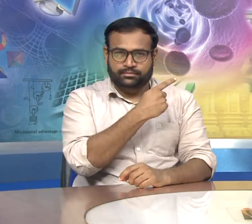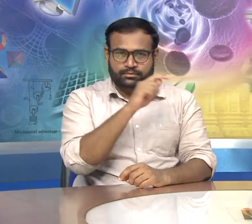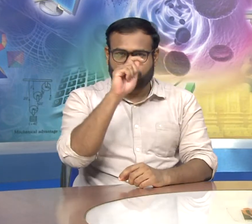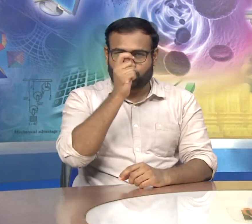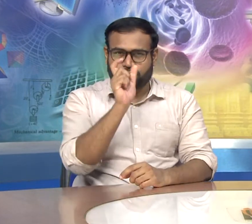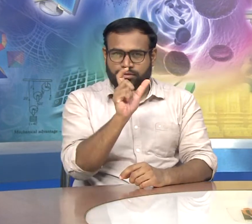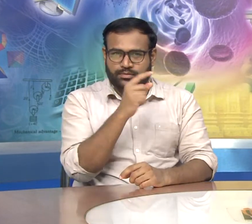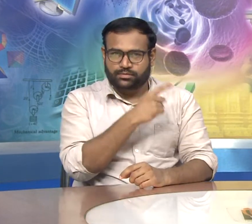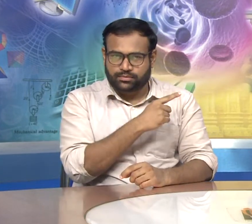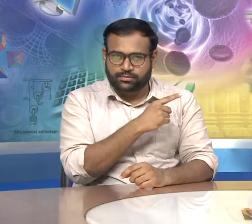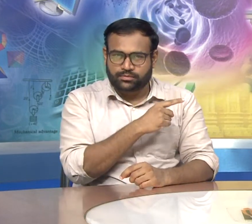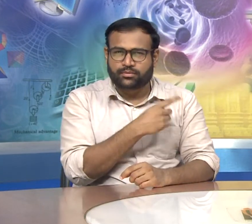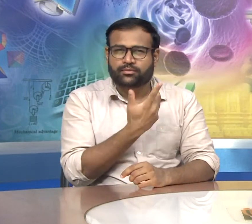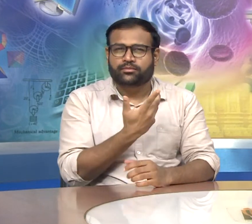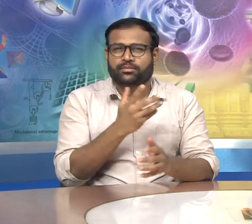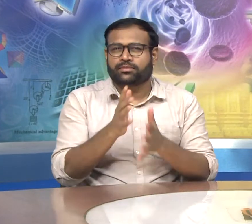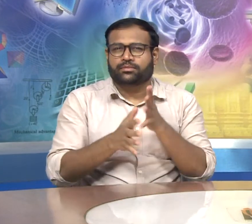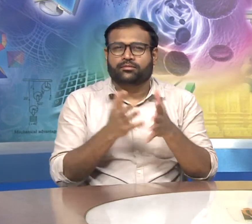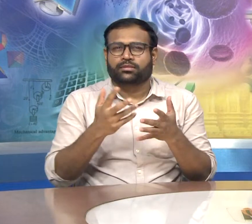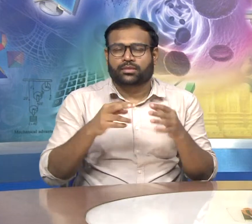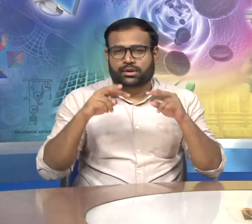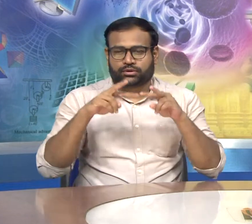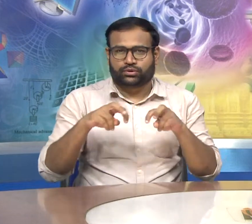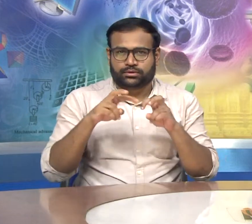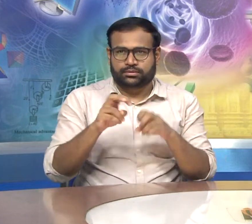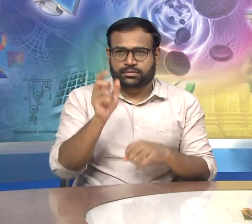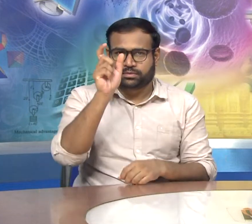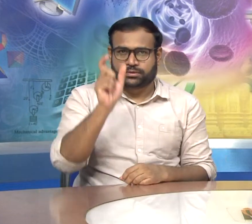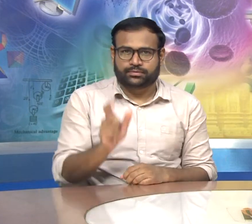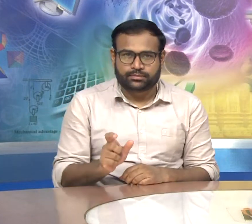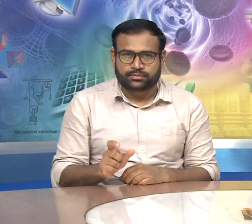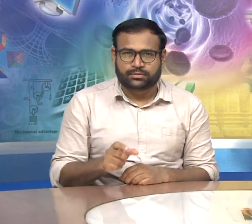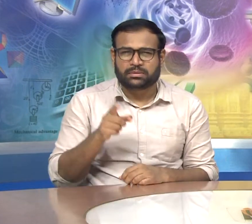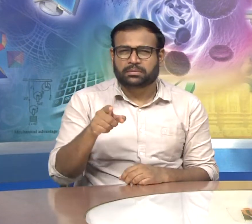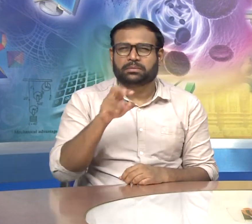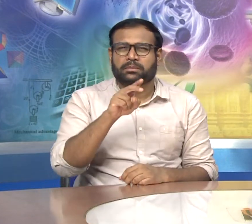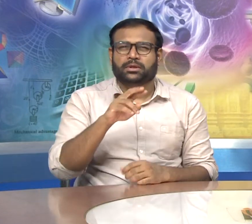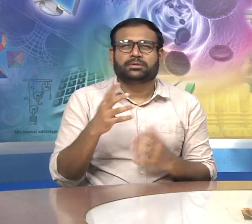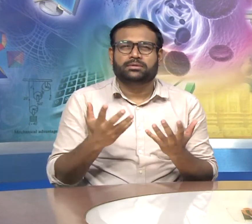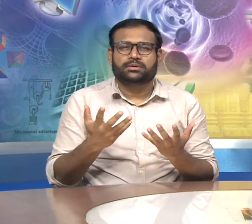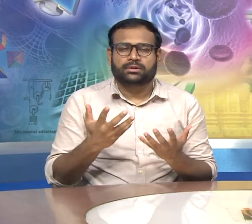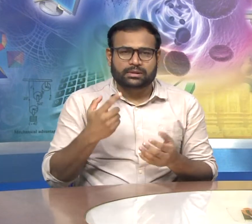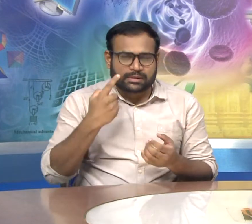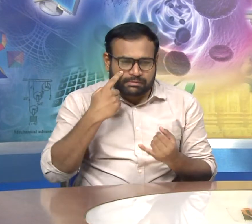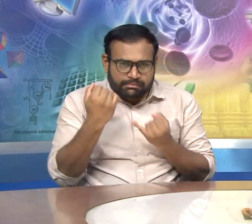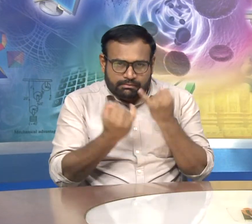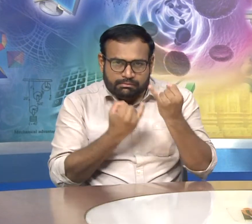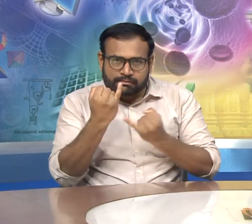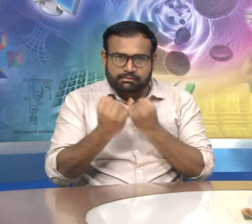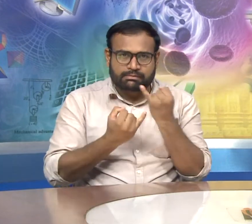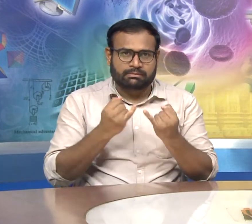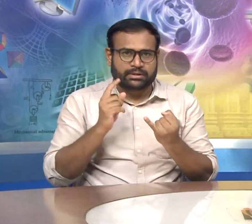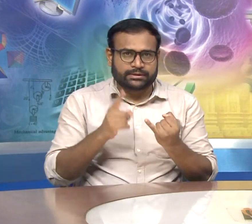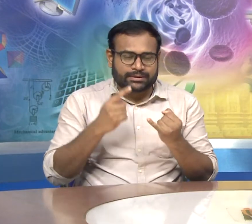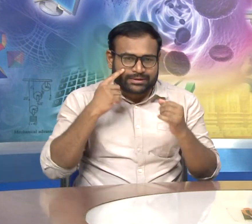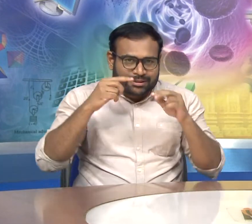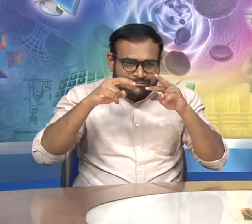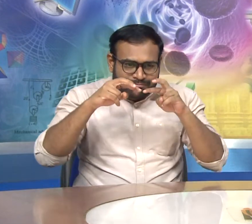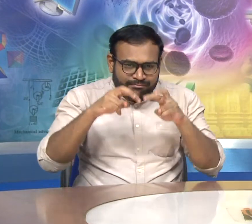First, you can see a picture. Word is researcher. This is the sign for researcher. What is the meaning